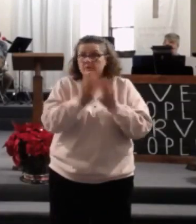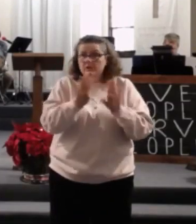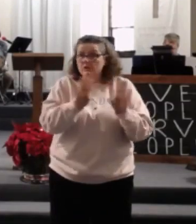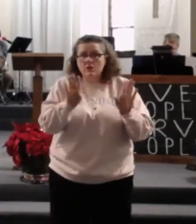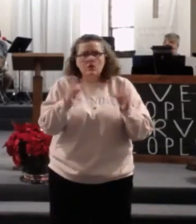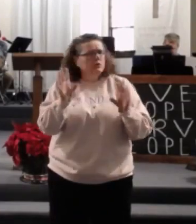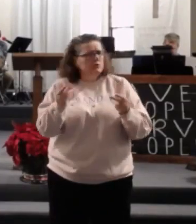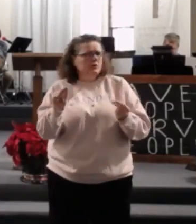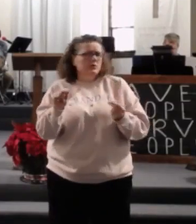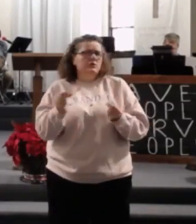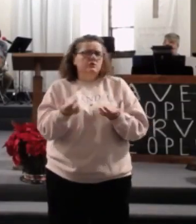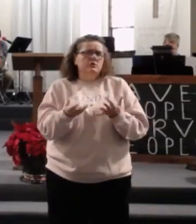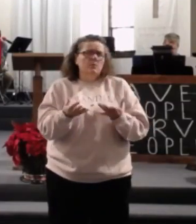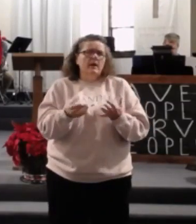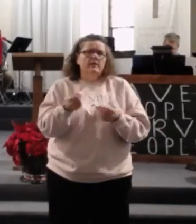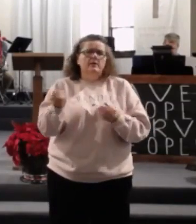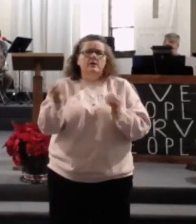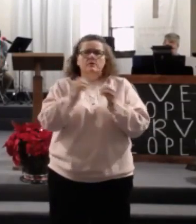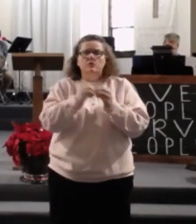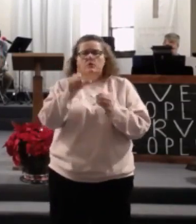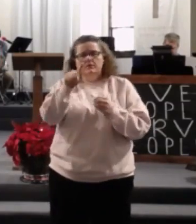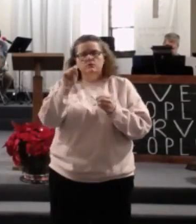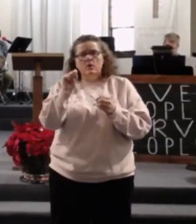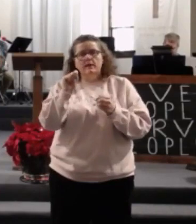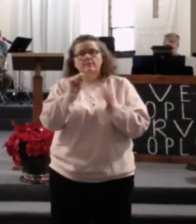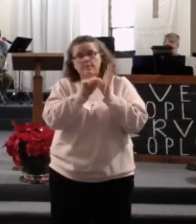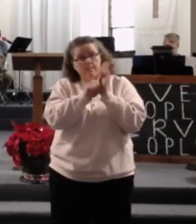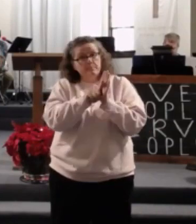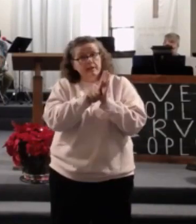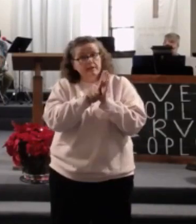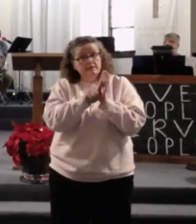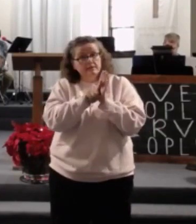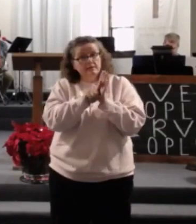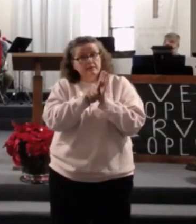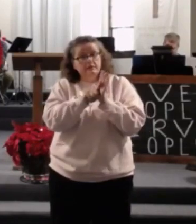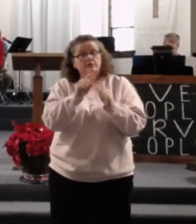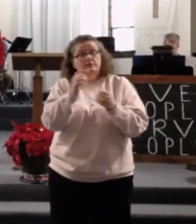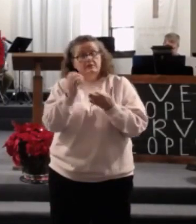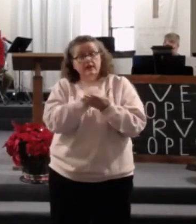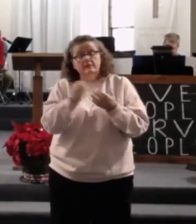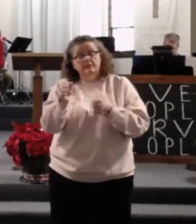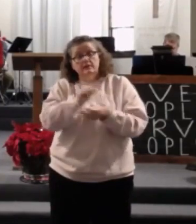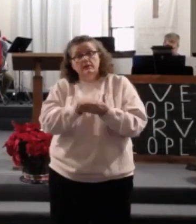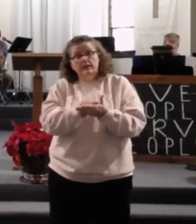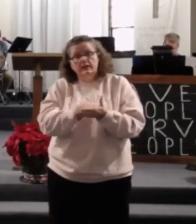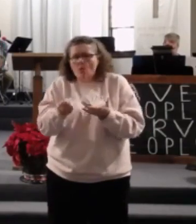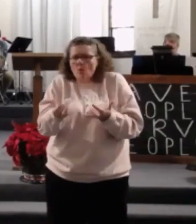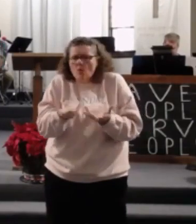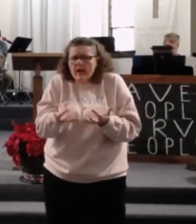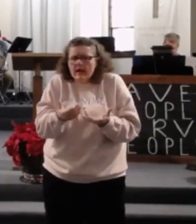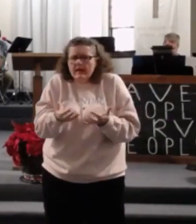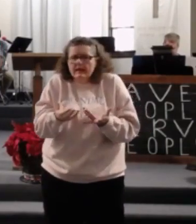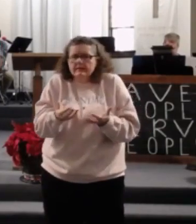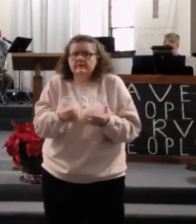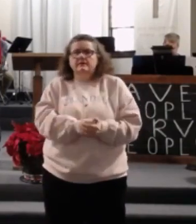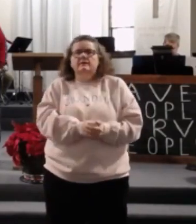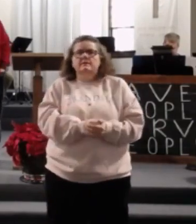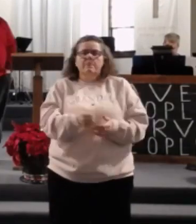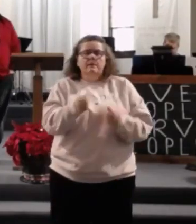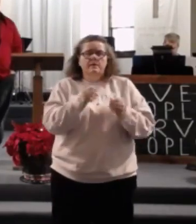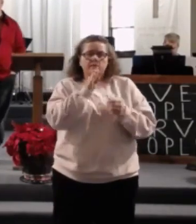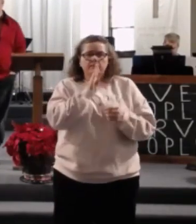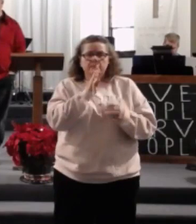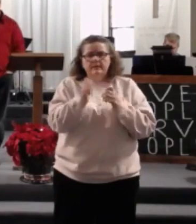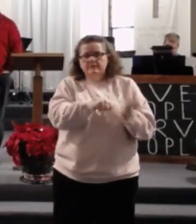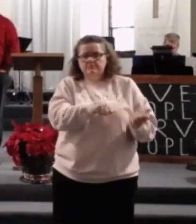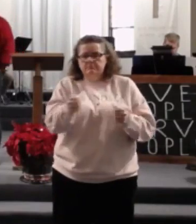another 20 minutes because it's going to take us that long to clean up. It's not about the dinner. Yeah, we're meeting their physical